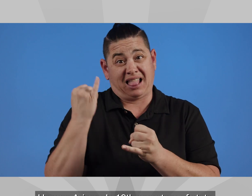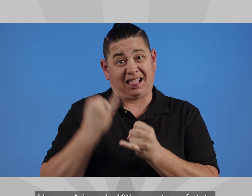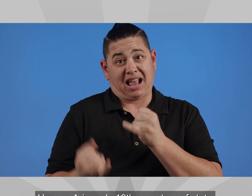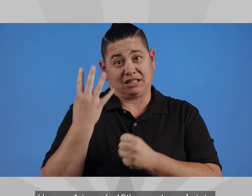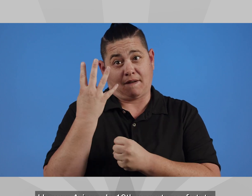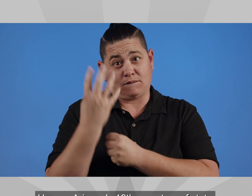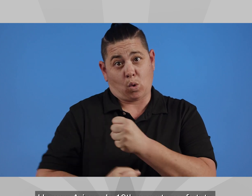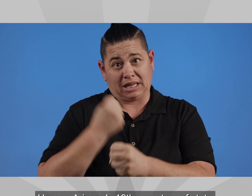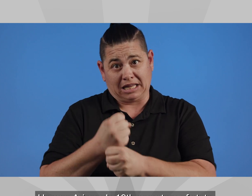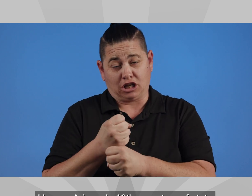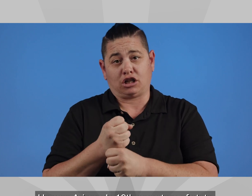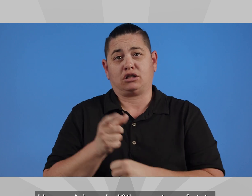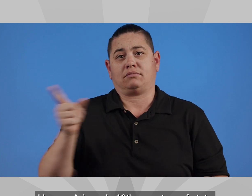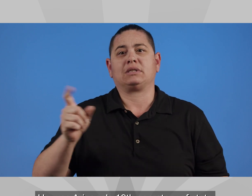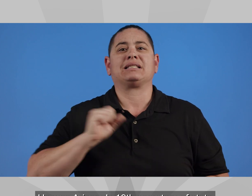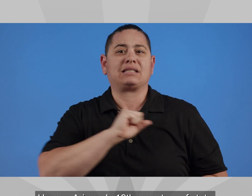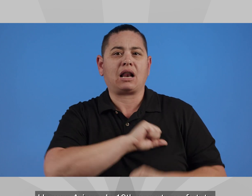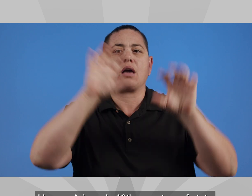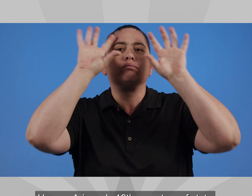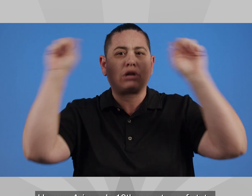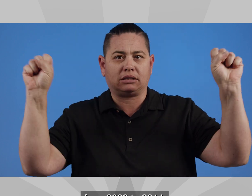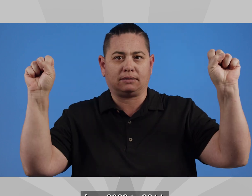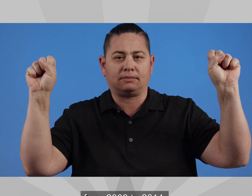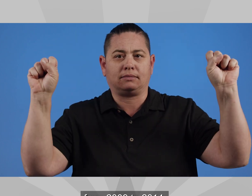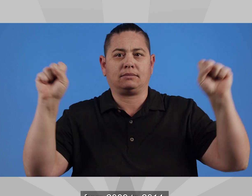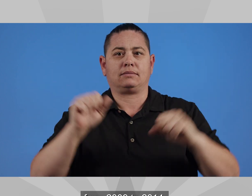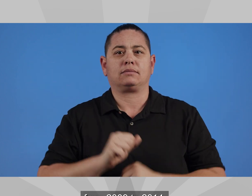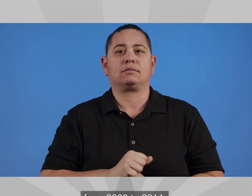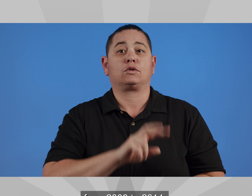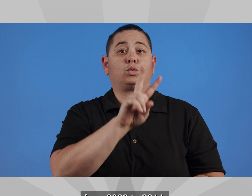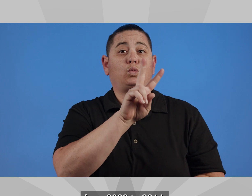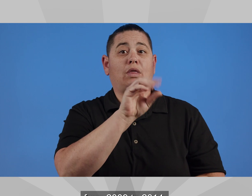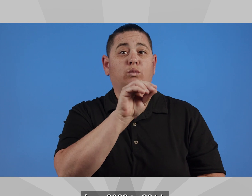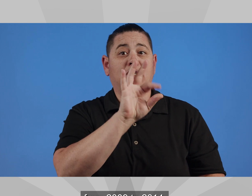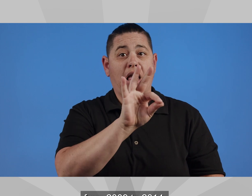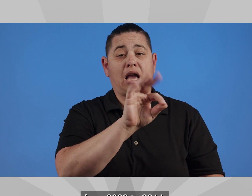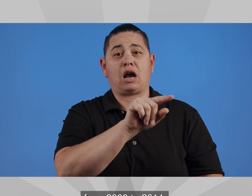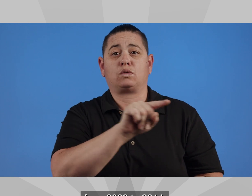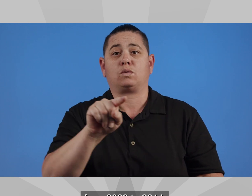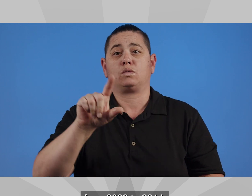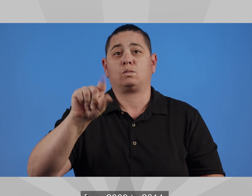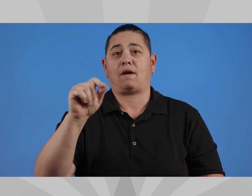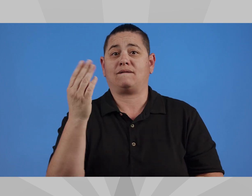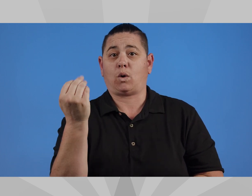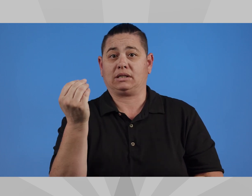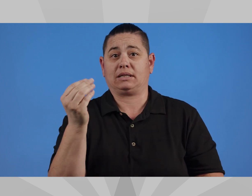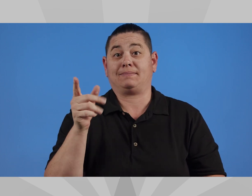He was Arizona's 19th Secretary of State from 2009 to